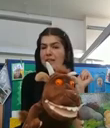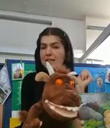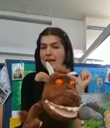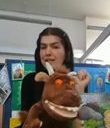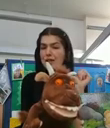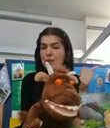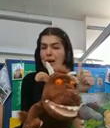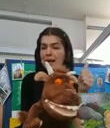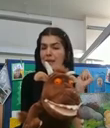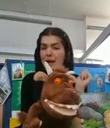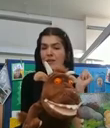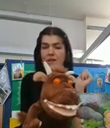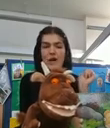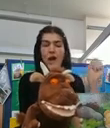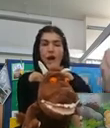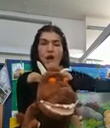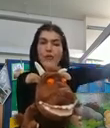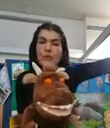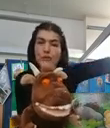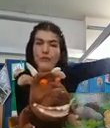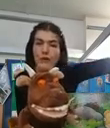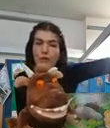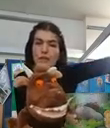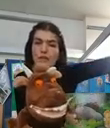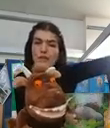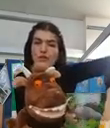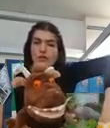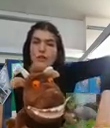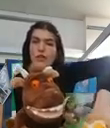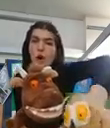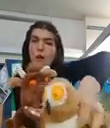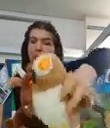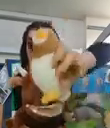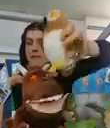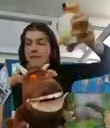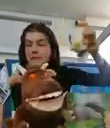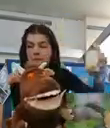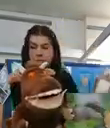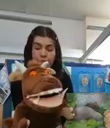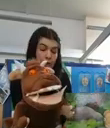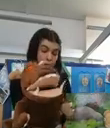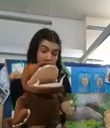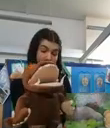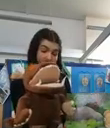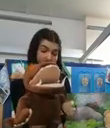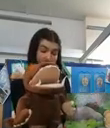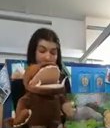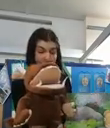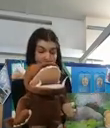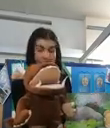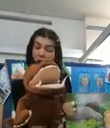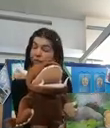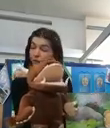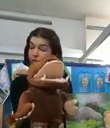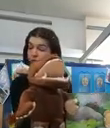said, goodbye, little mouse. And off he flew to his treetop house. You see, said the mouse, I told you so.